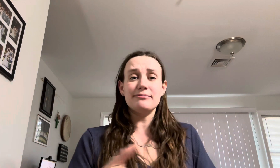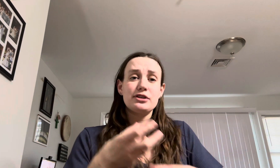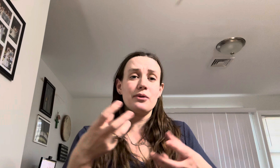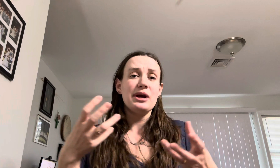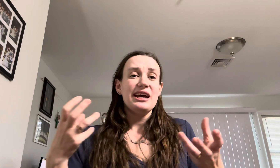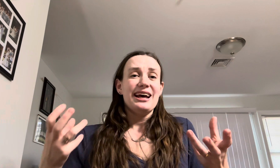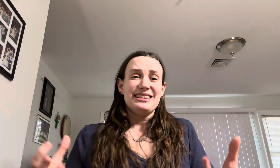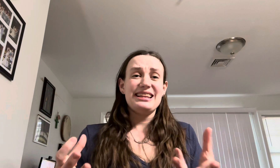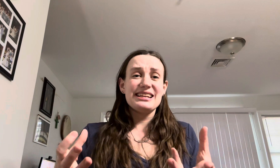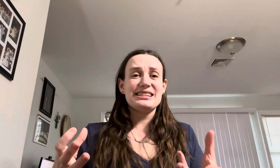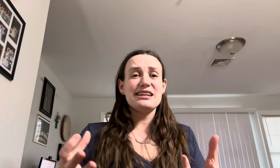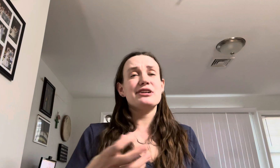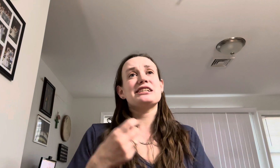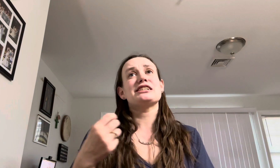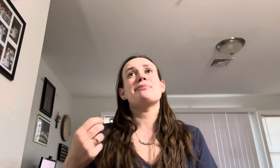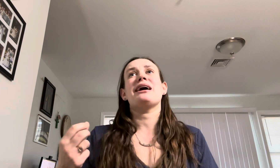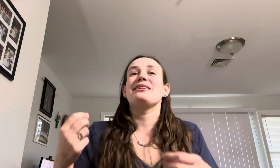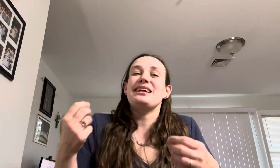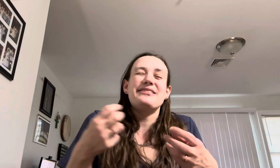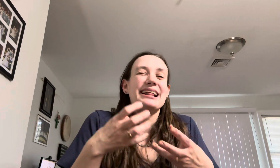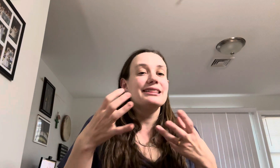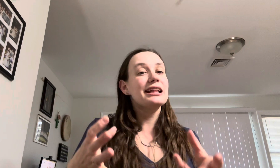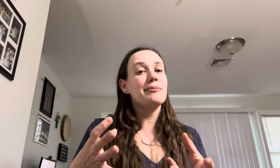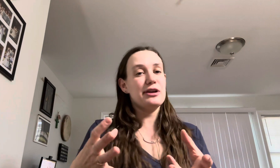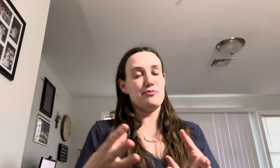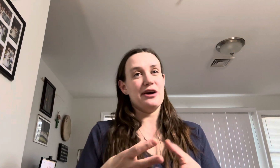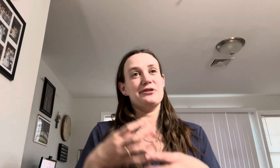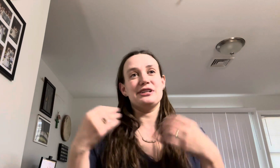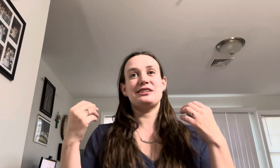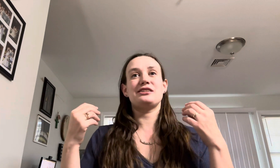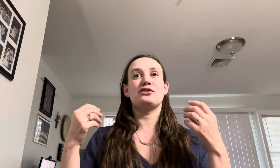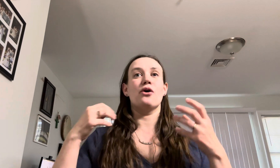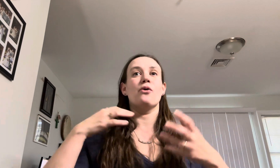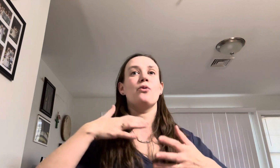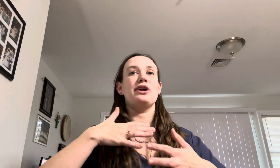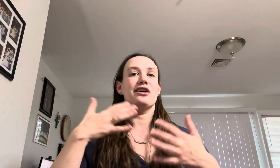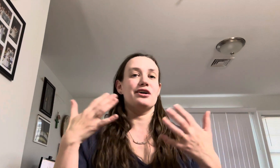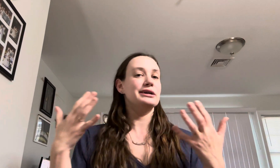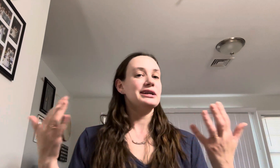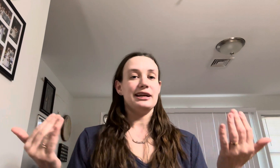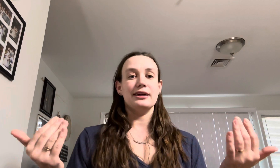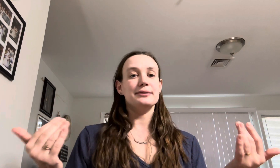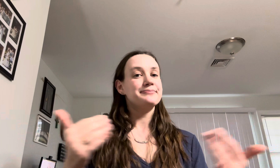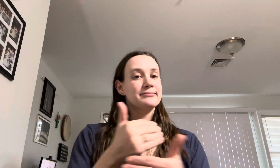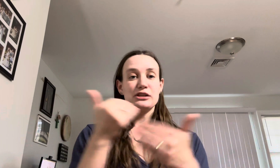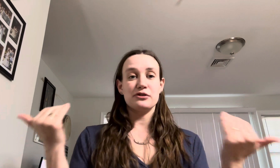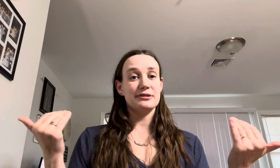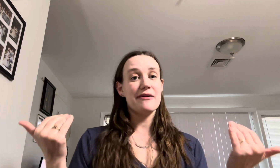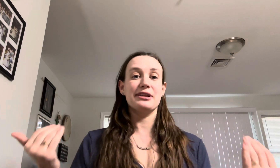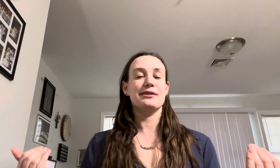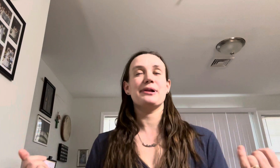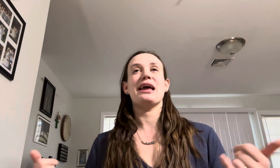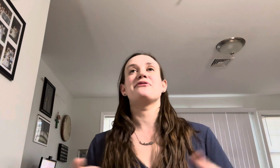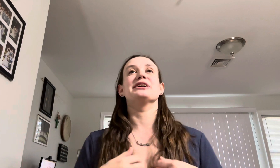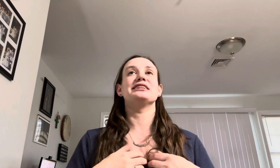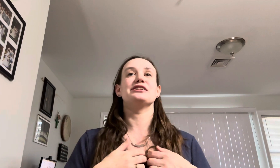So this is really just about how to give that little bit of preface so we are, sort of leveling the playing field in terms